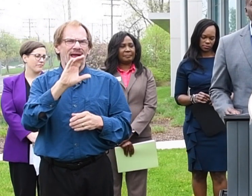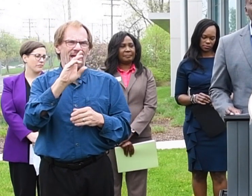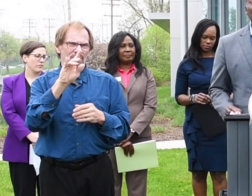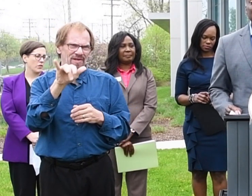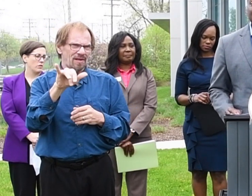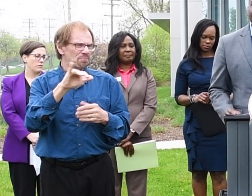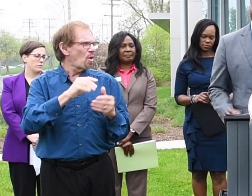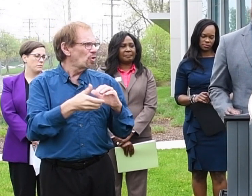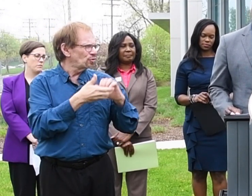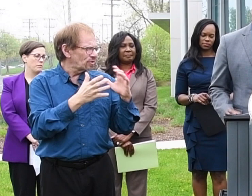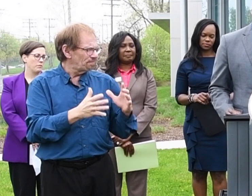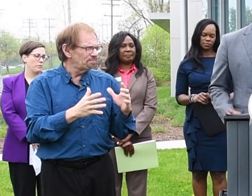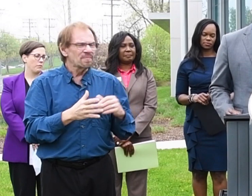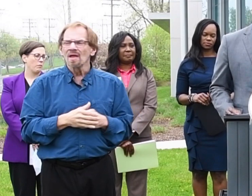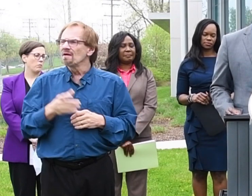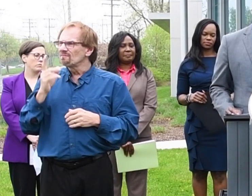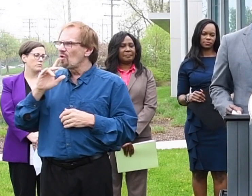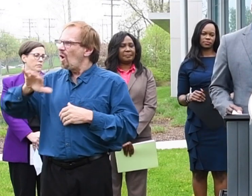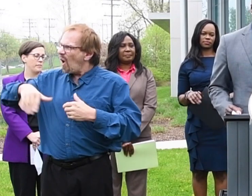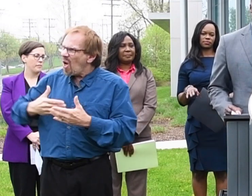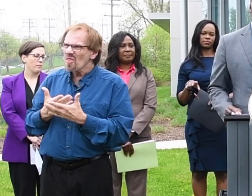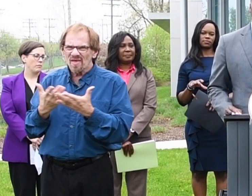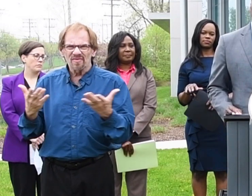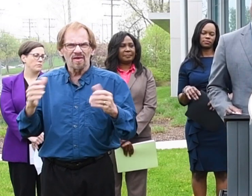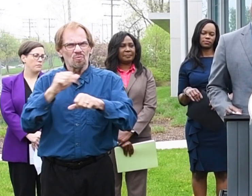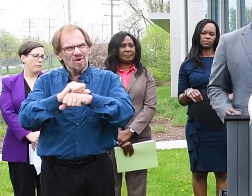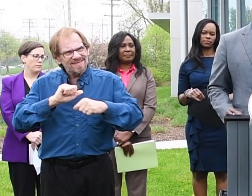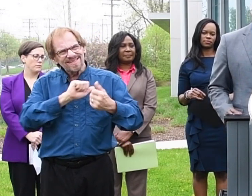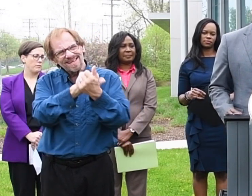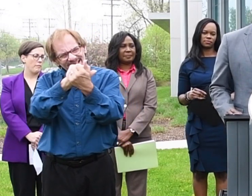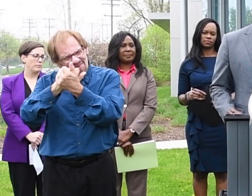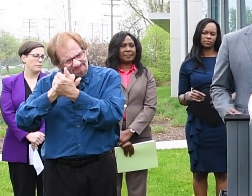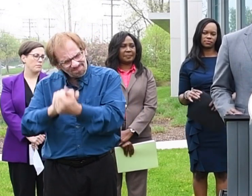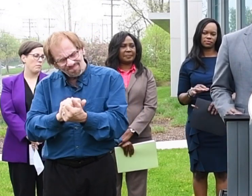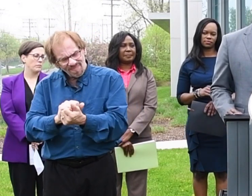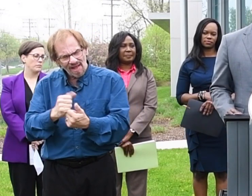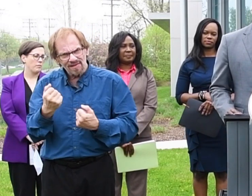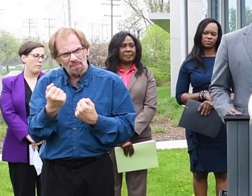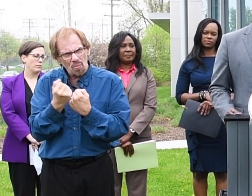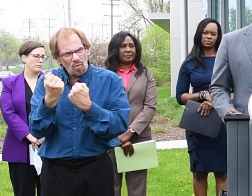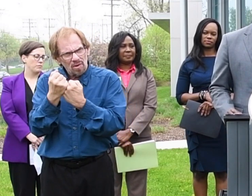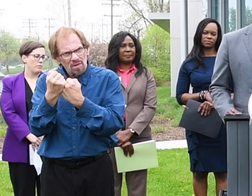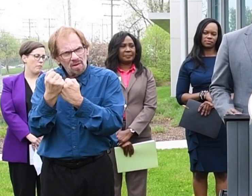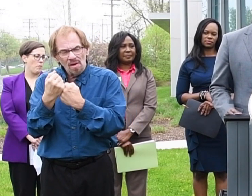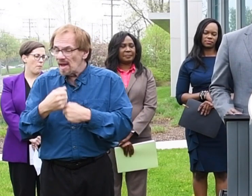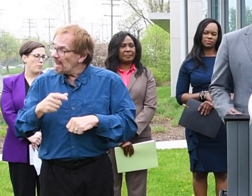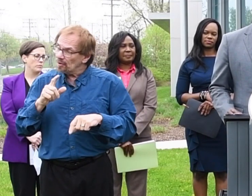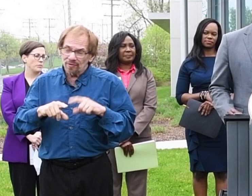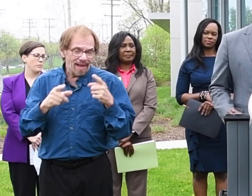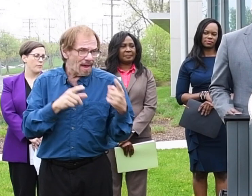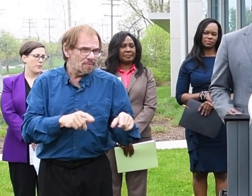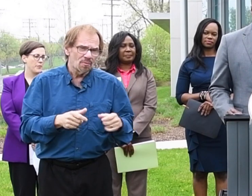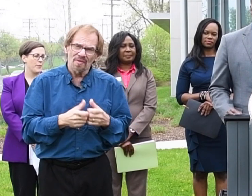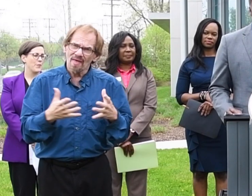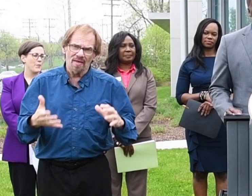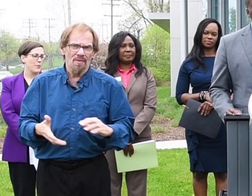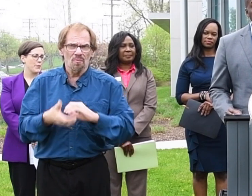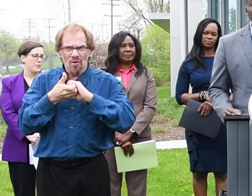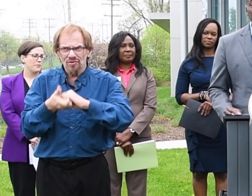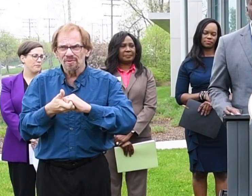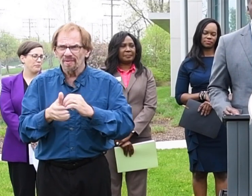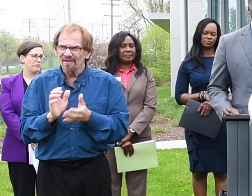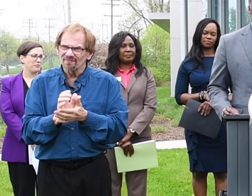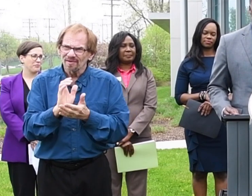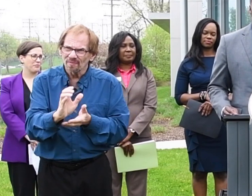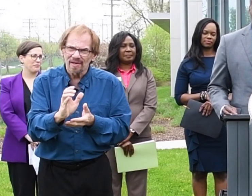These things would not have happened without their advocacy, their partnership, and their investment. And you'll hear